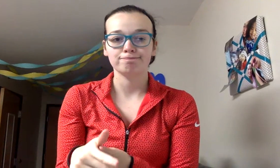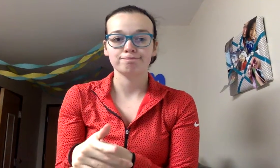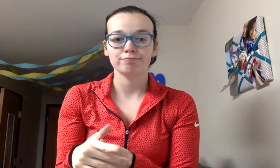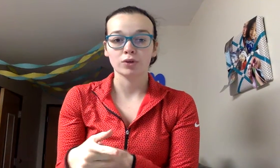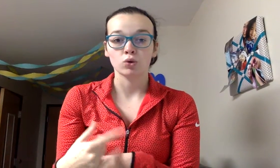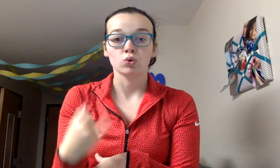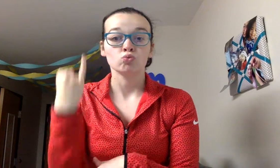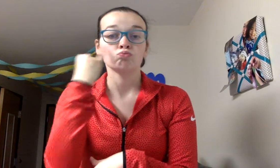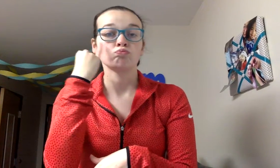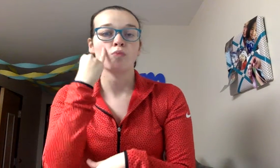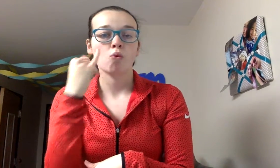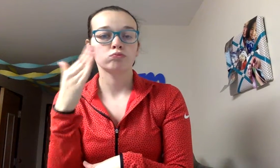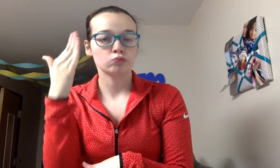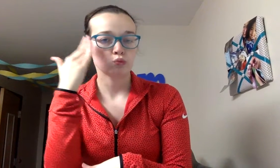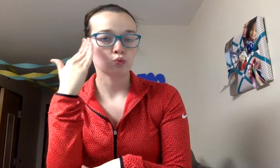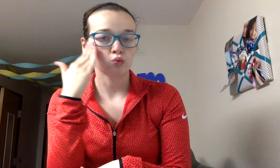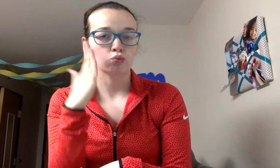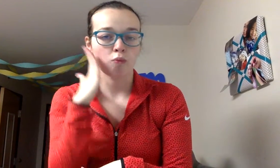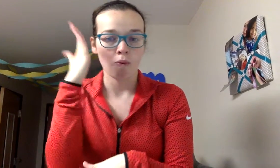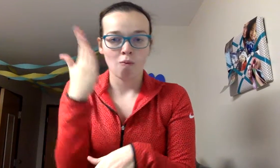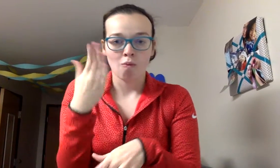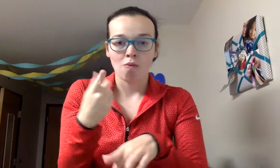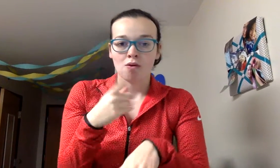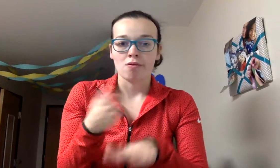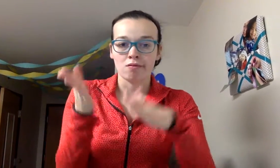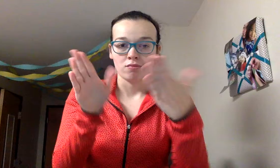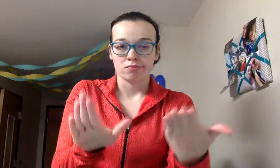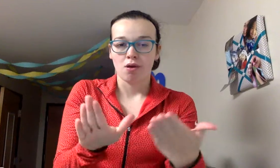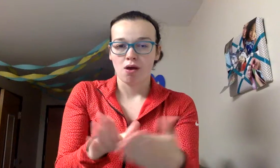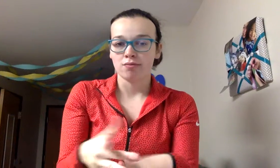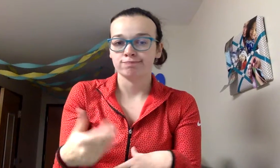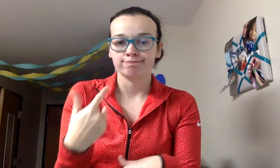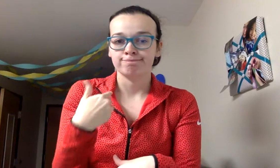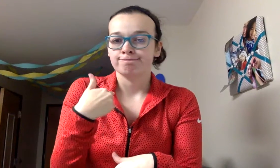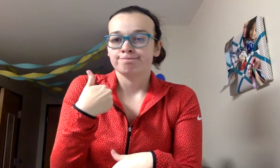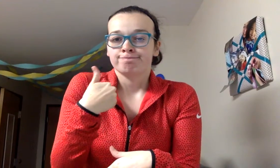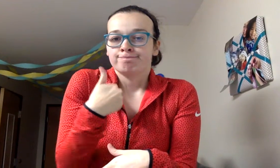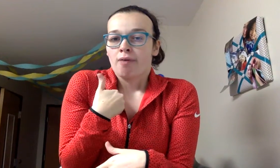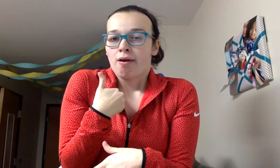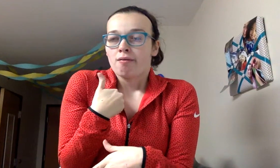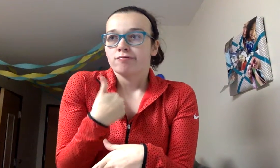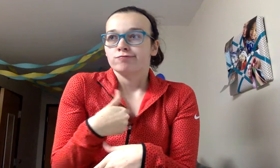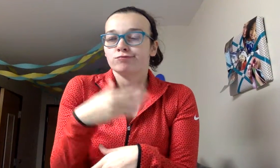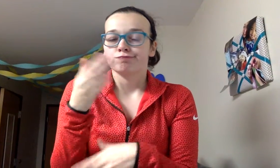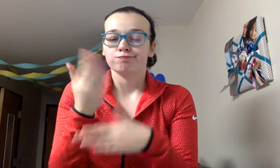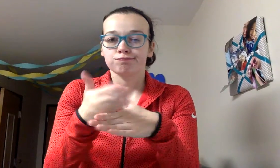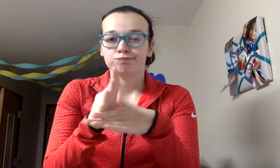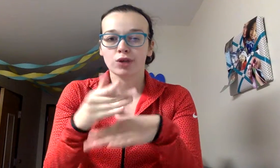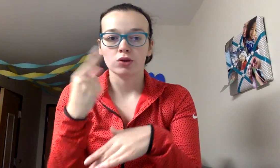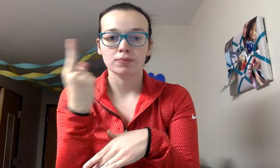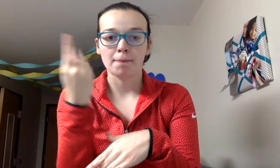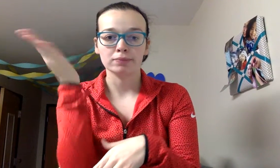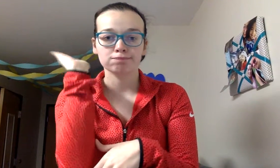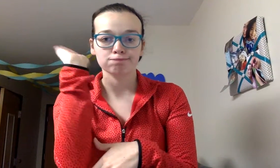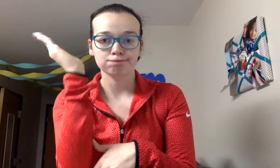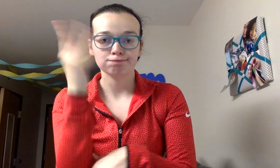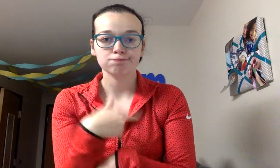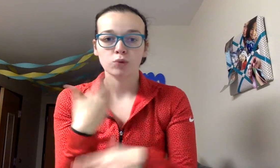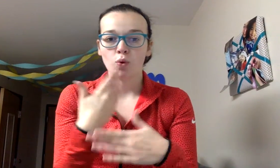going to die and you had one last lecture, what would you say to your students? Well, for me, there's an elephant in the room. And the elephant in the room is that for